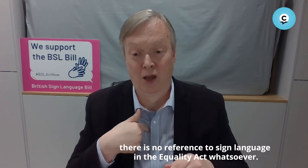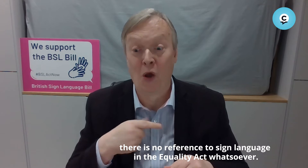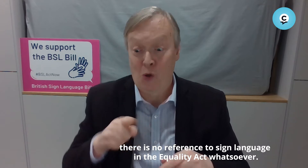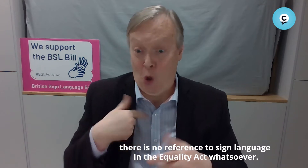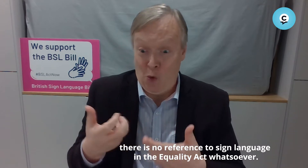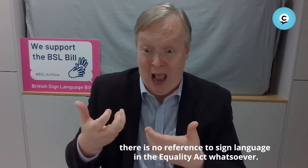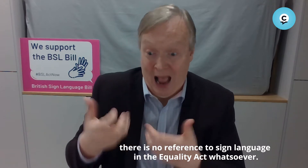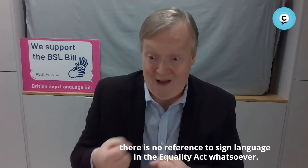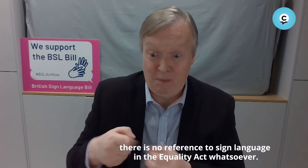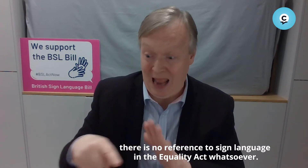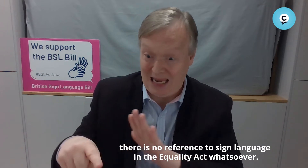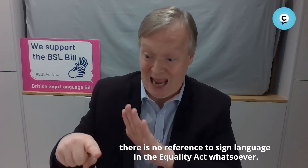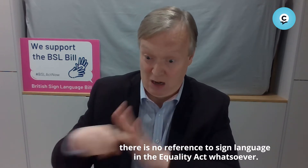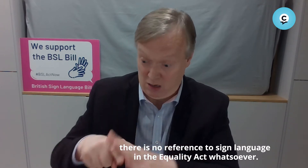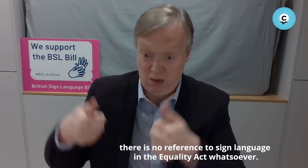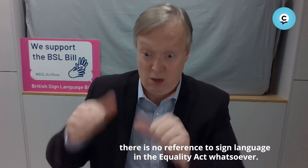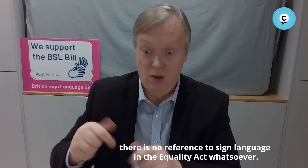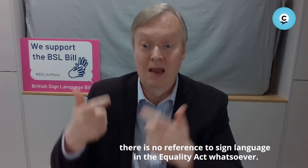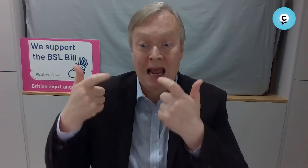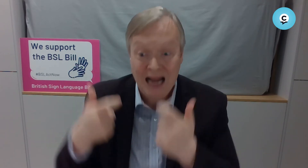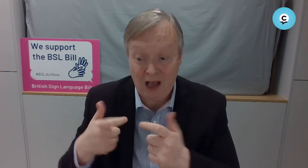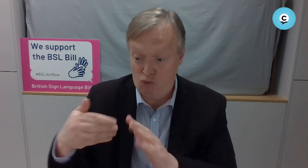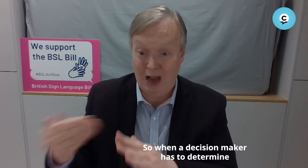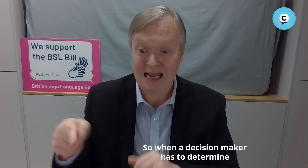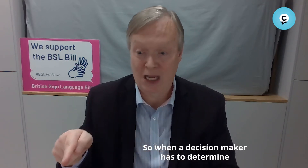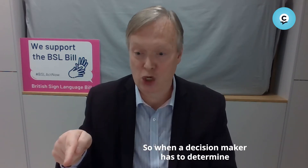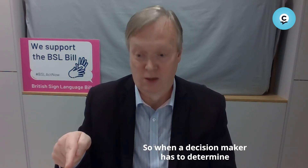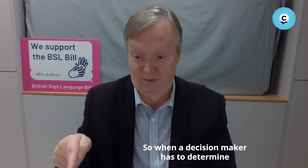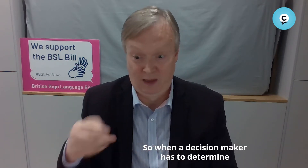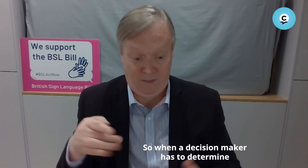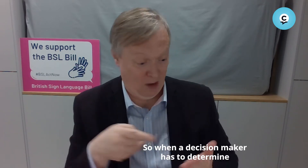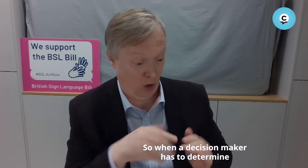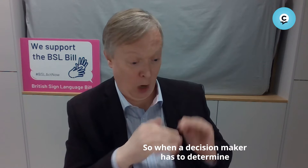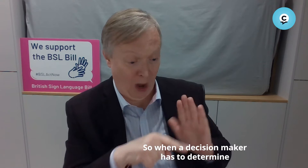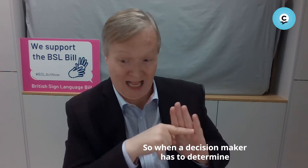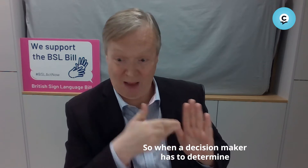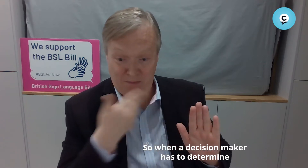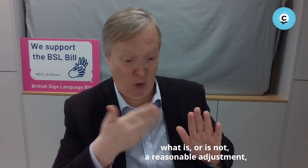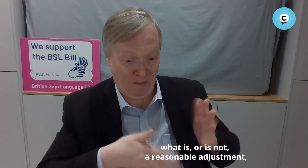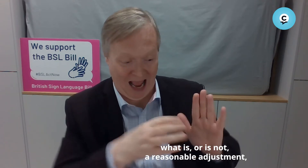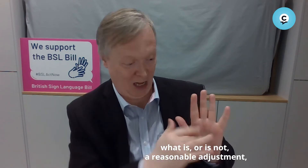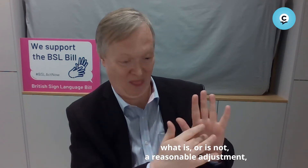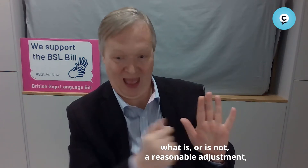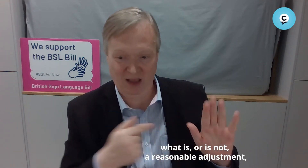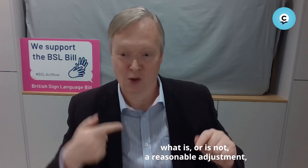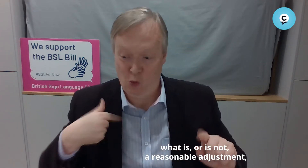sign language in the Equality Act whatsoever. So when a decision maker has to determine what is or is not a